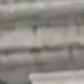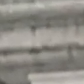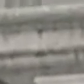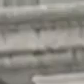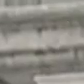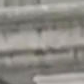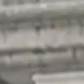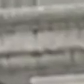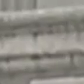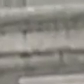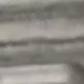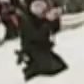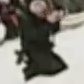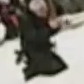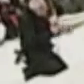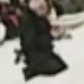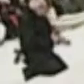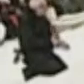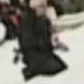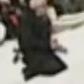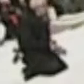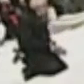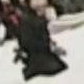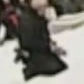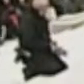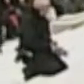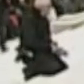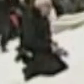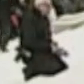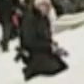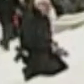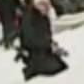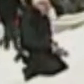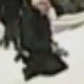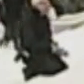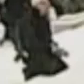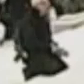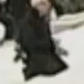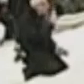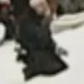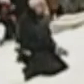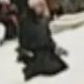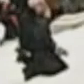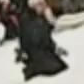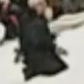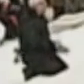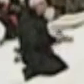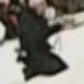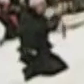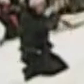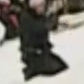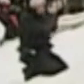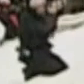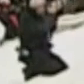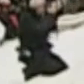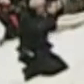Ladies and gentlemen, at this time it is my honor to introduce Major General Kevin R. McBride, the Adjutant General of Rhode Island and Commanding General of the Rhode